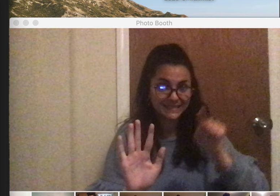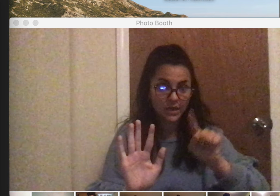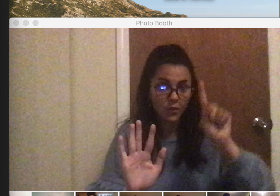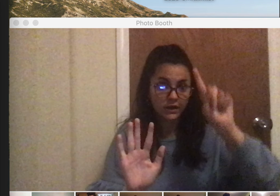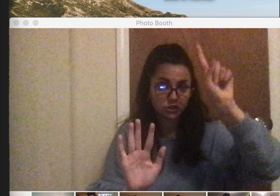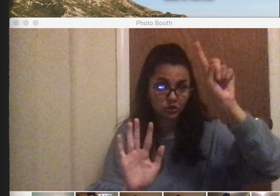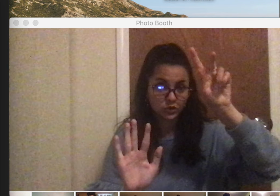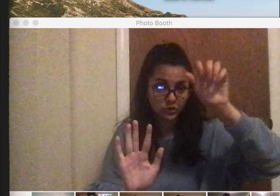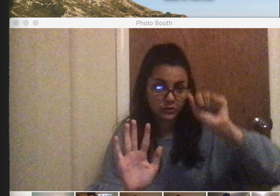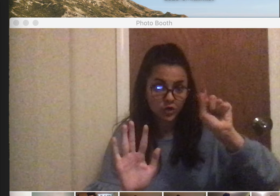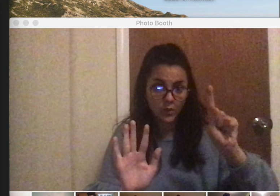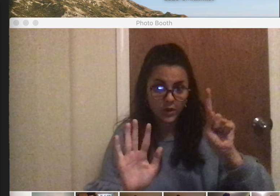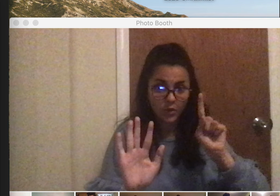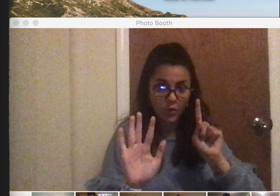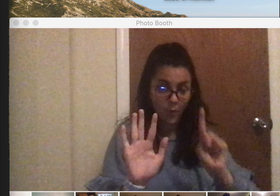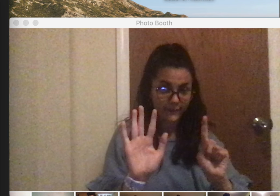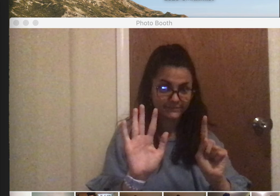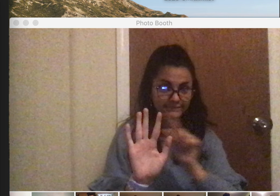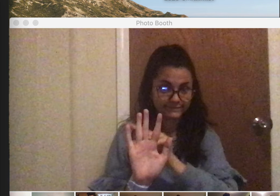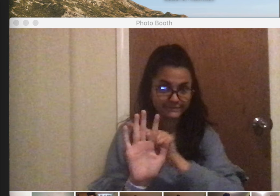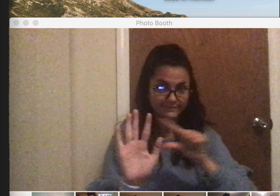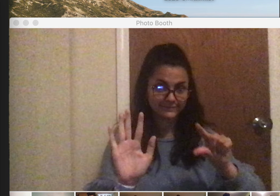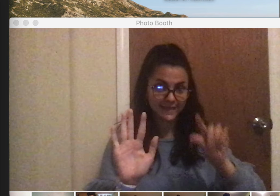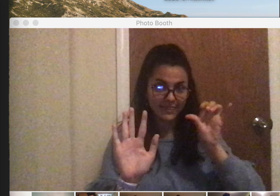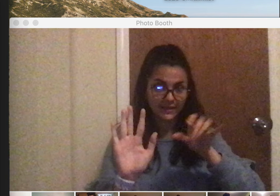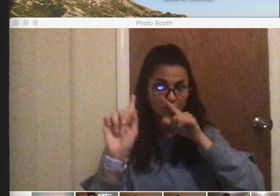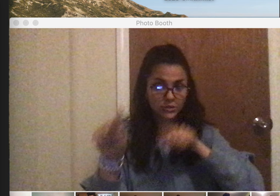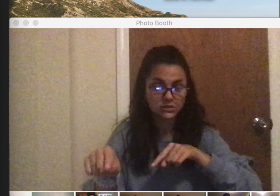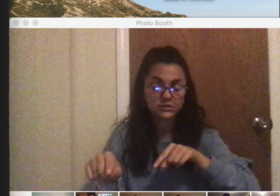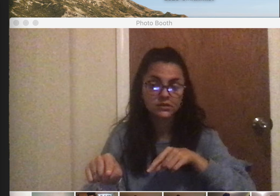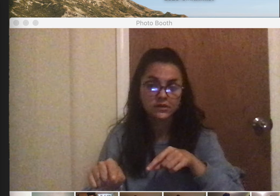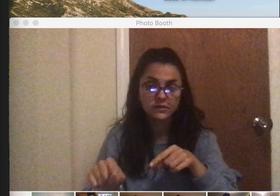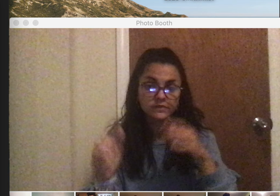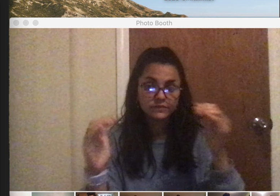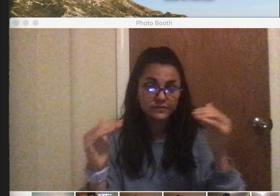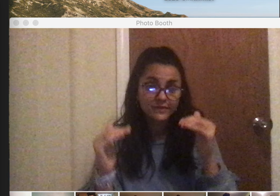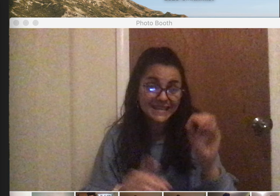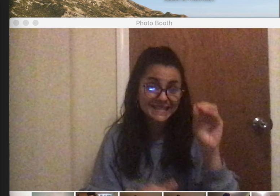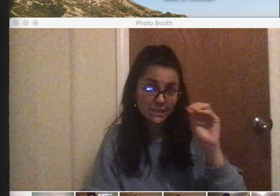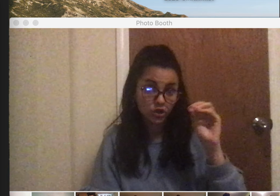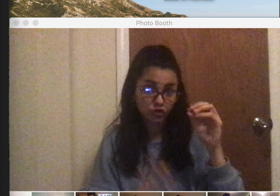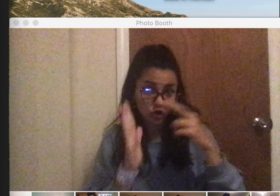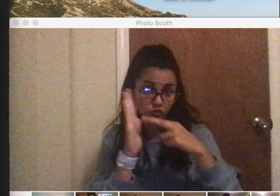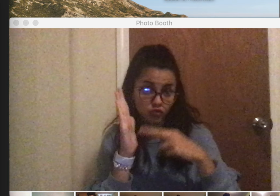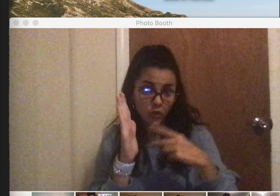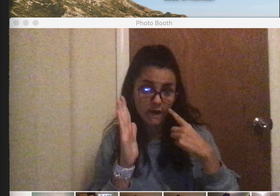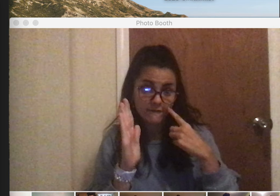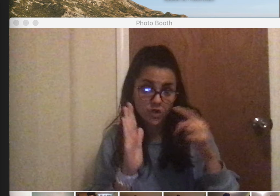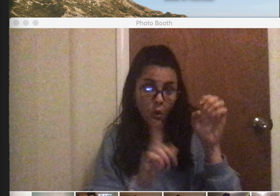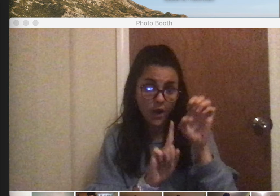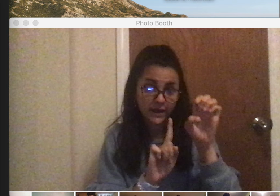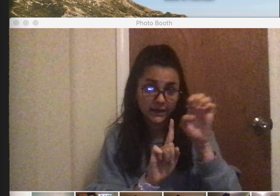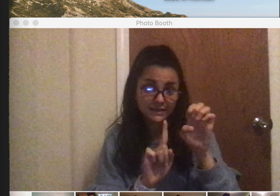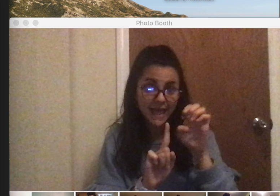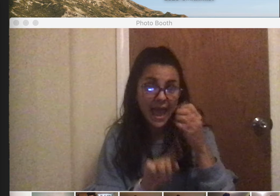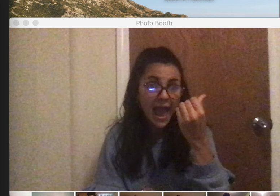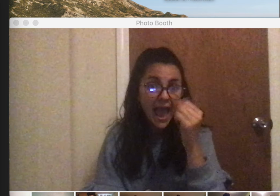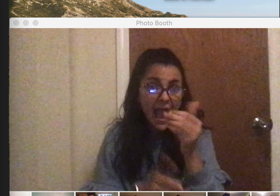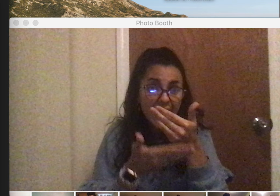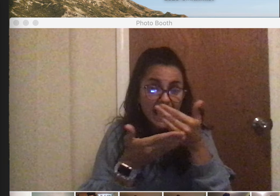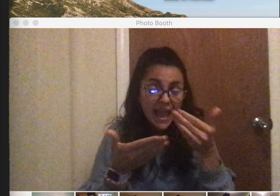Next rule is the 0 rule for exponents. So the 0 rule tells us that anything to the 0 power,